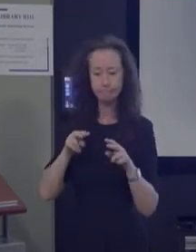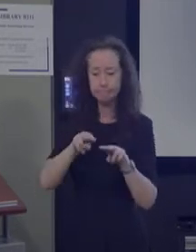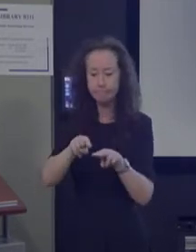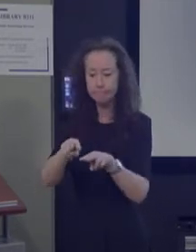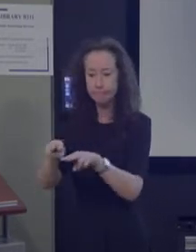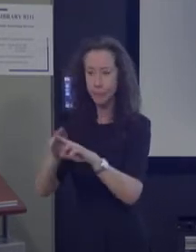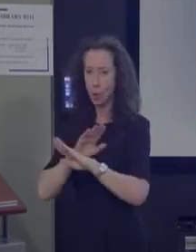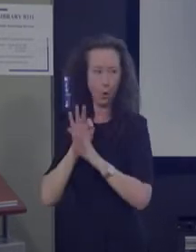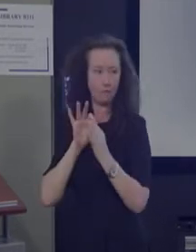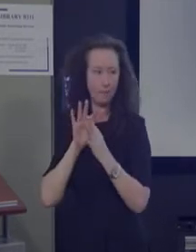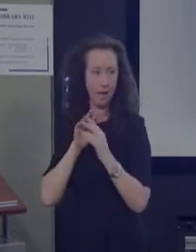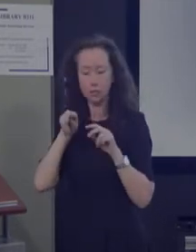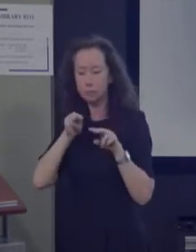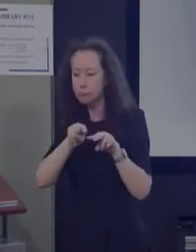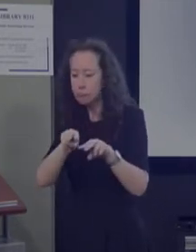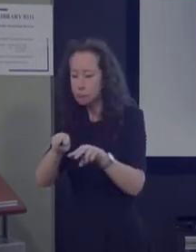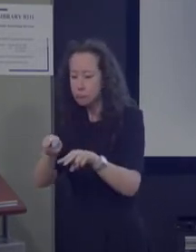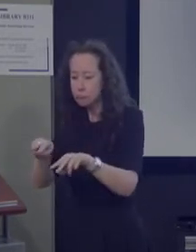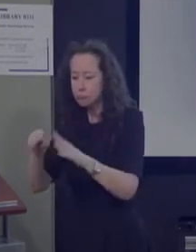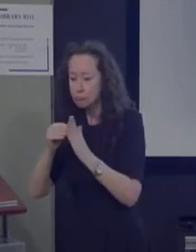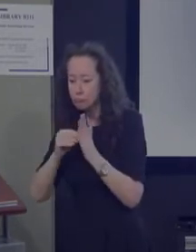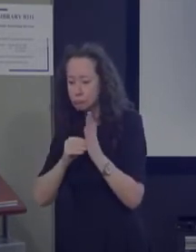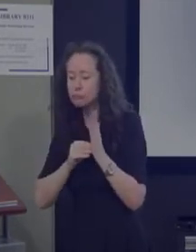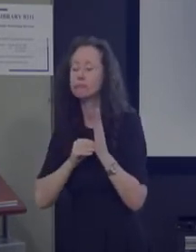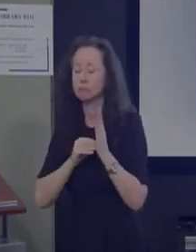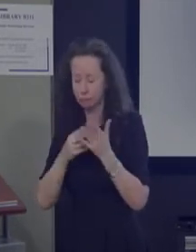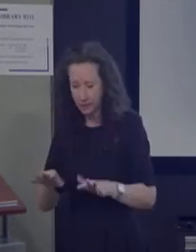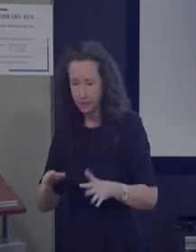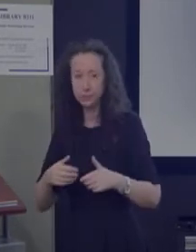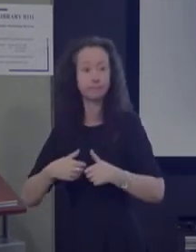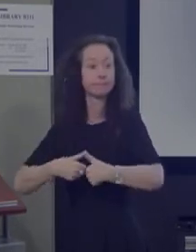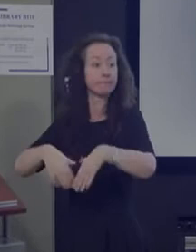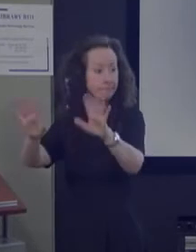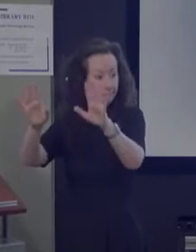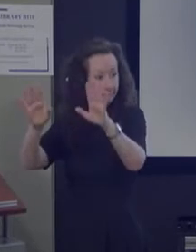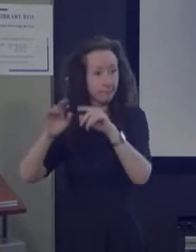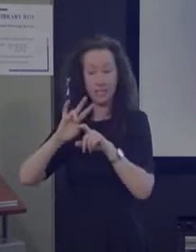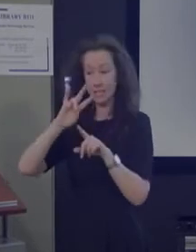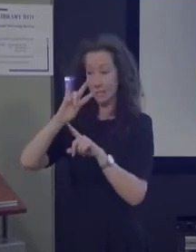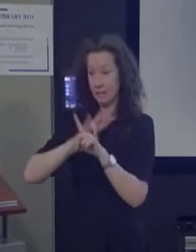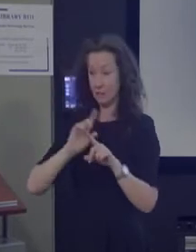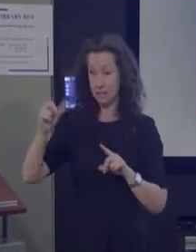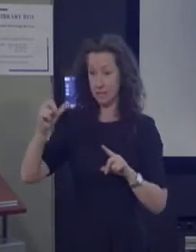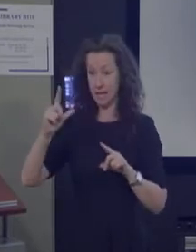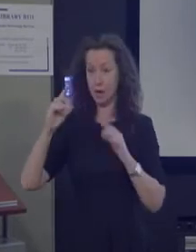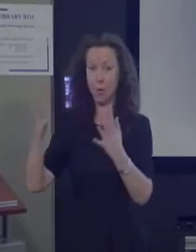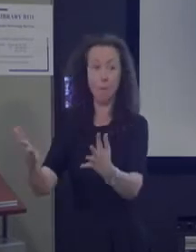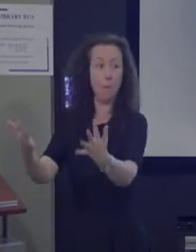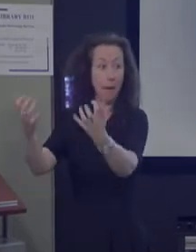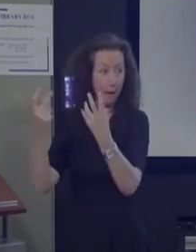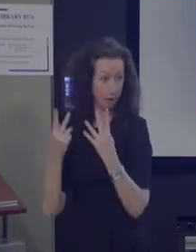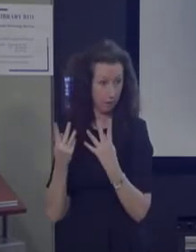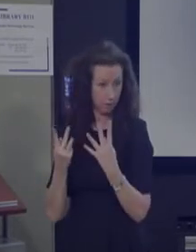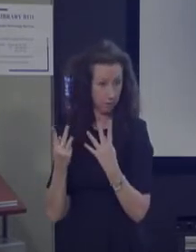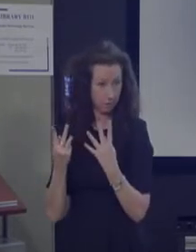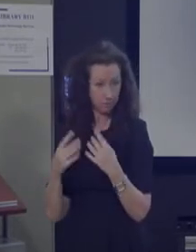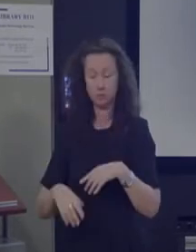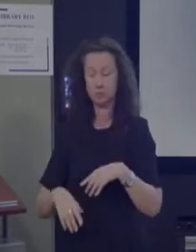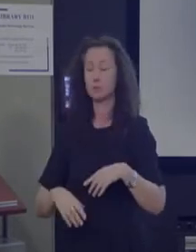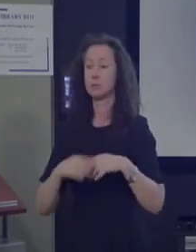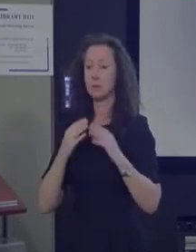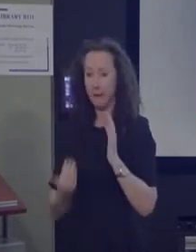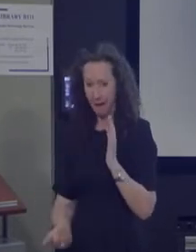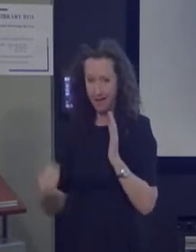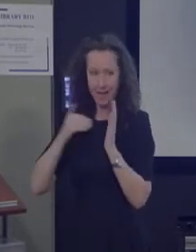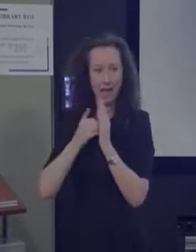no feedback. And then 7 months later, we come back and we give them the same task again with another set